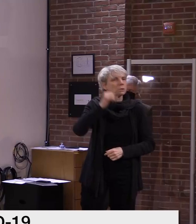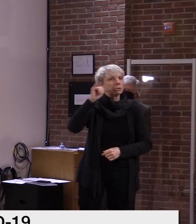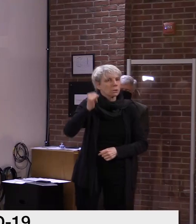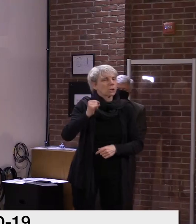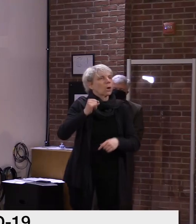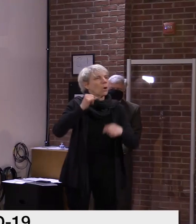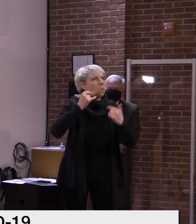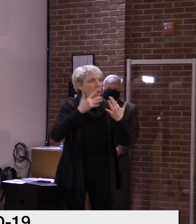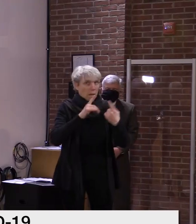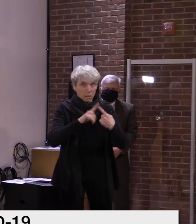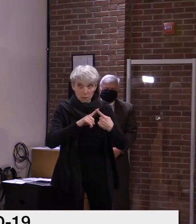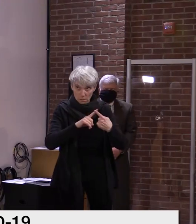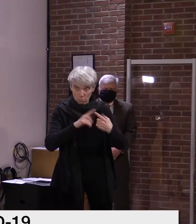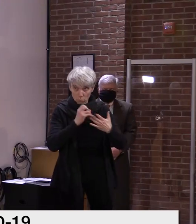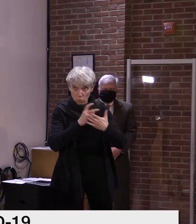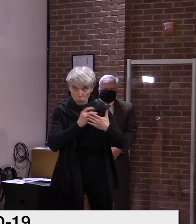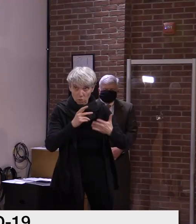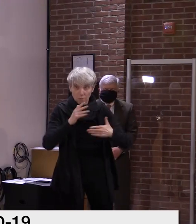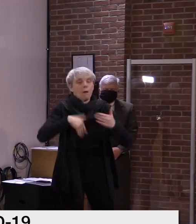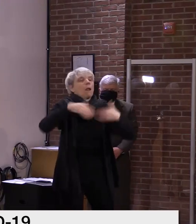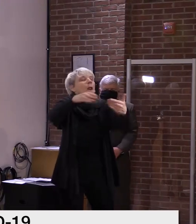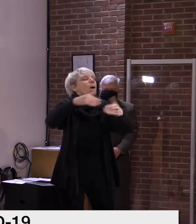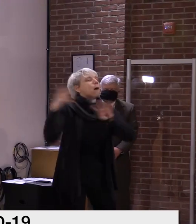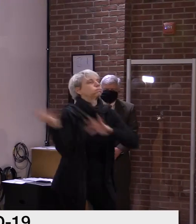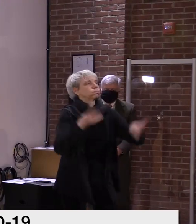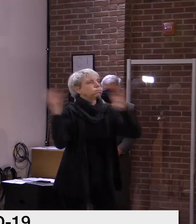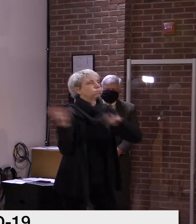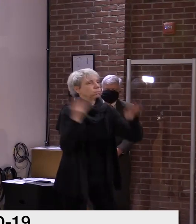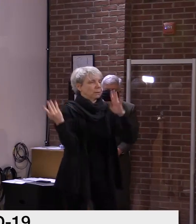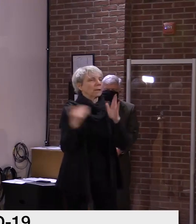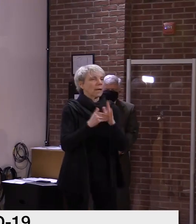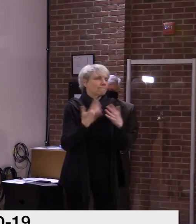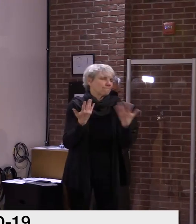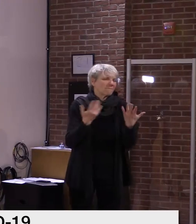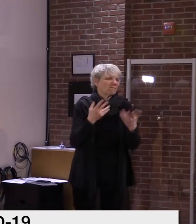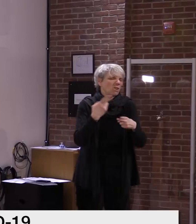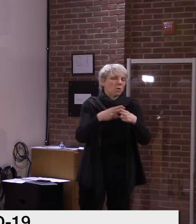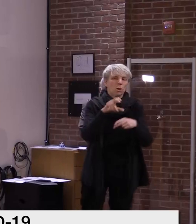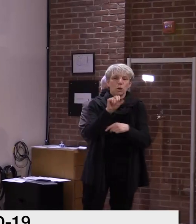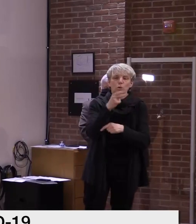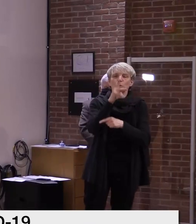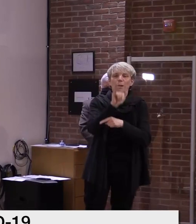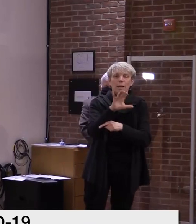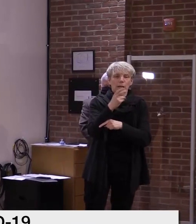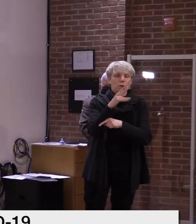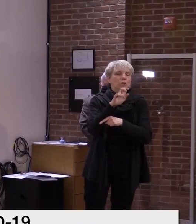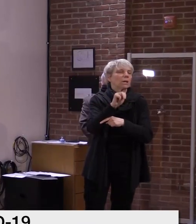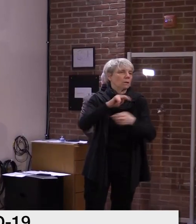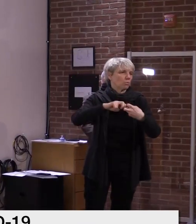to manufacture the vaccine. So I think that it's a supply chain issue.